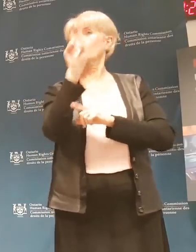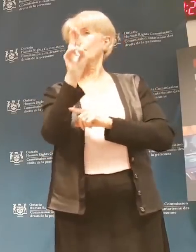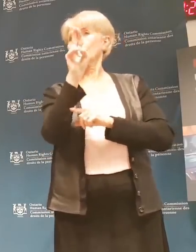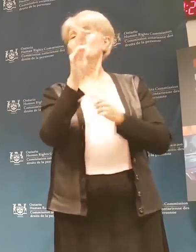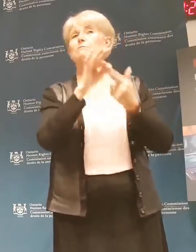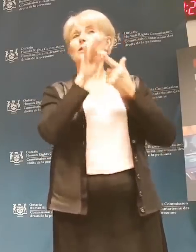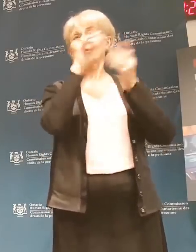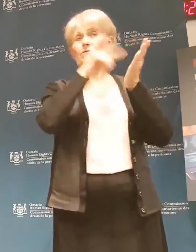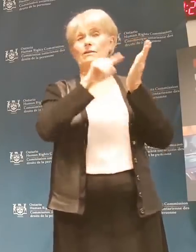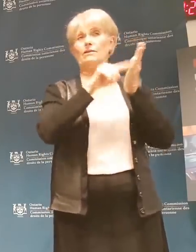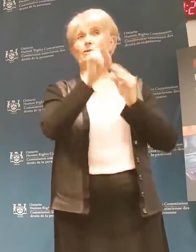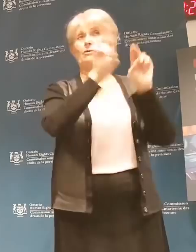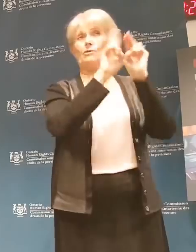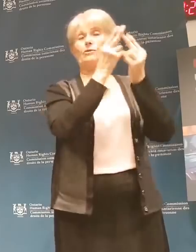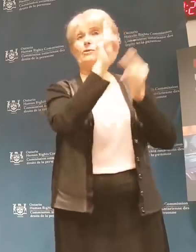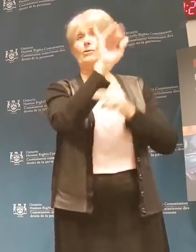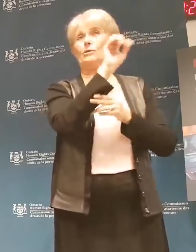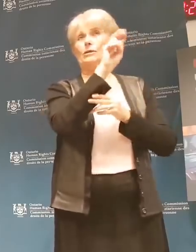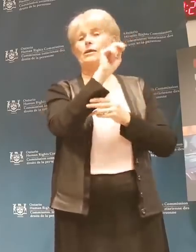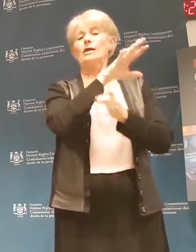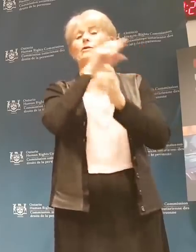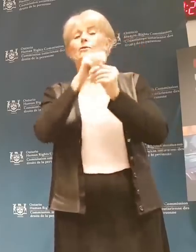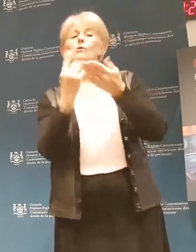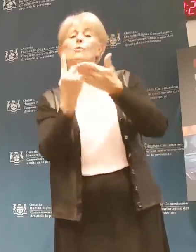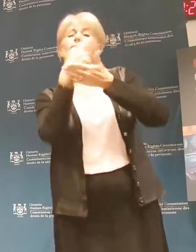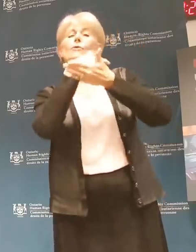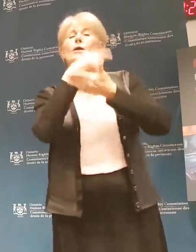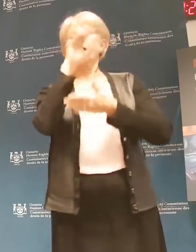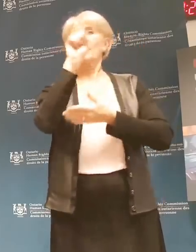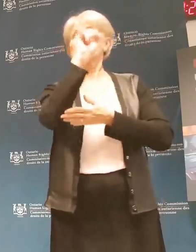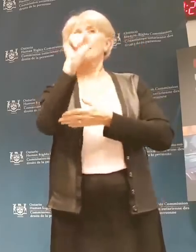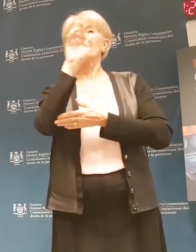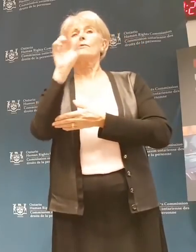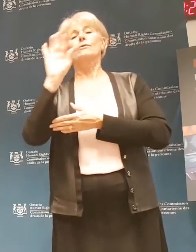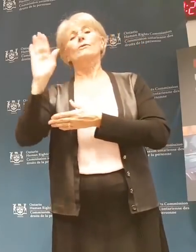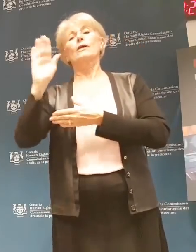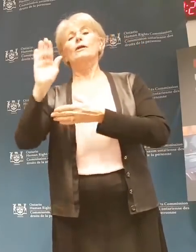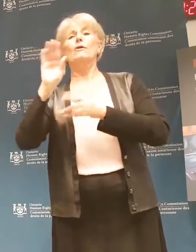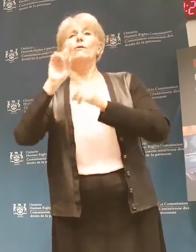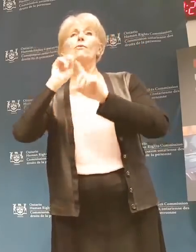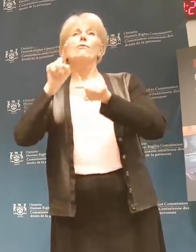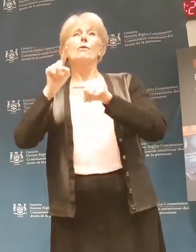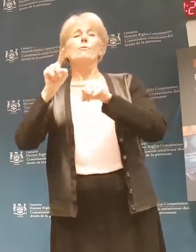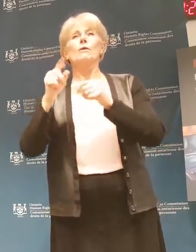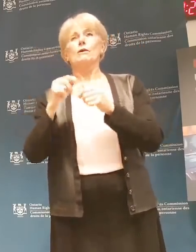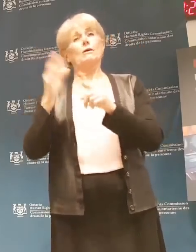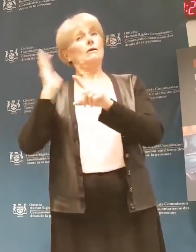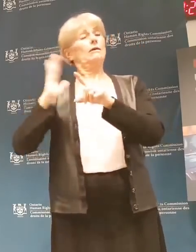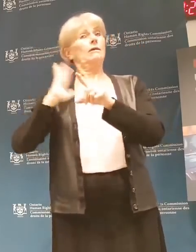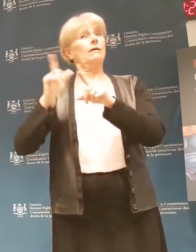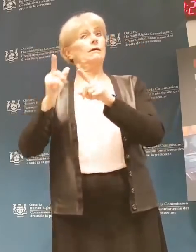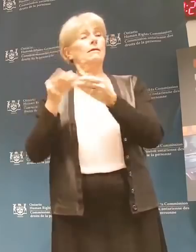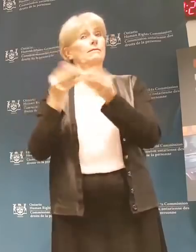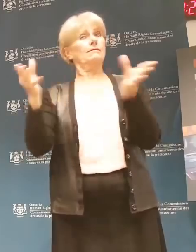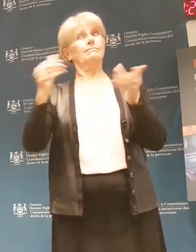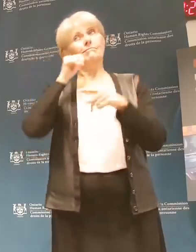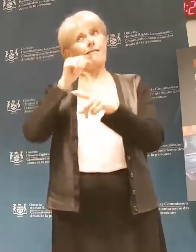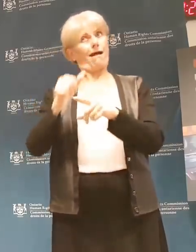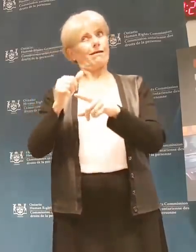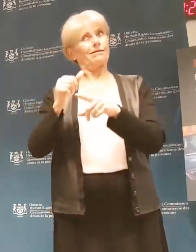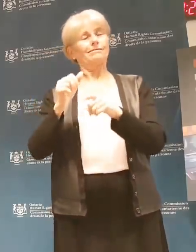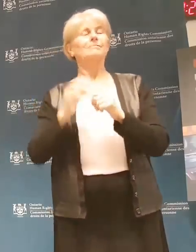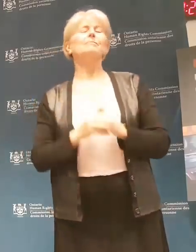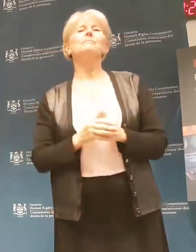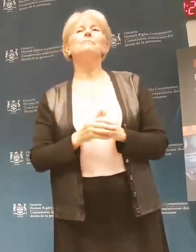Unit. It includes a review of SIU directors' reports, which have never before been released to the